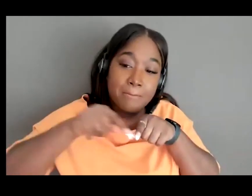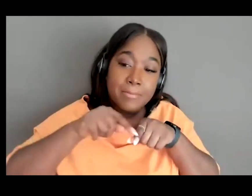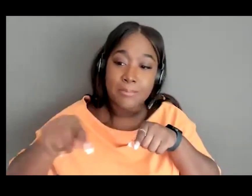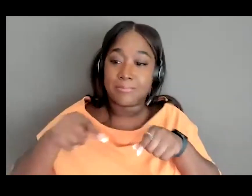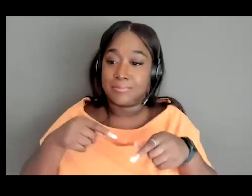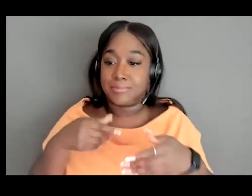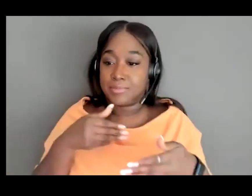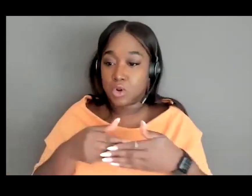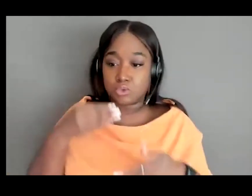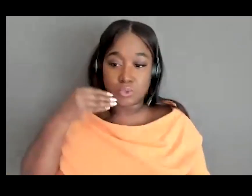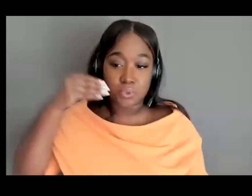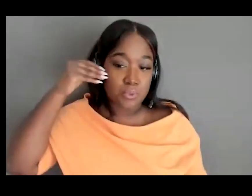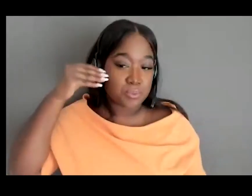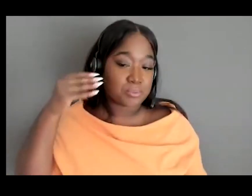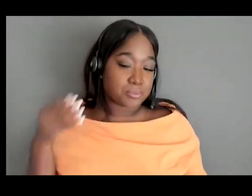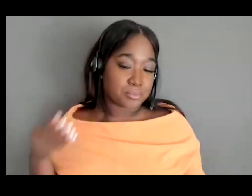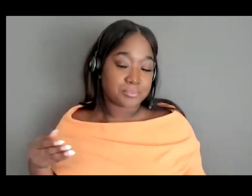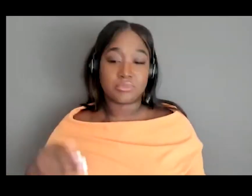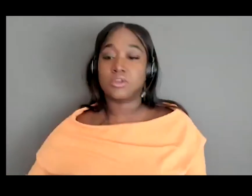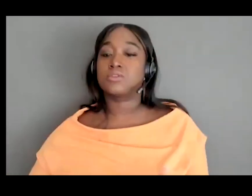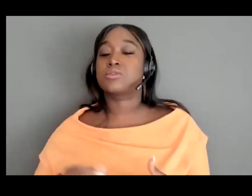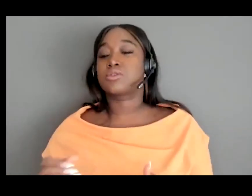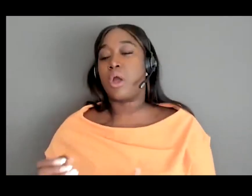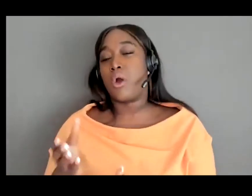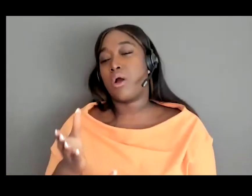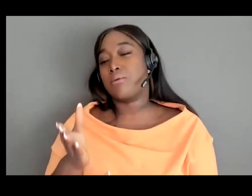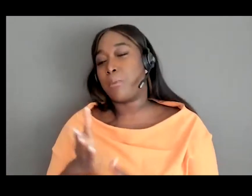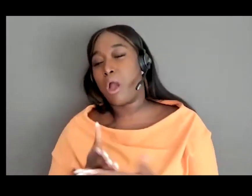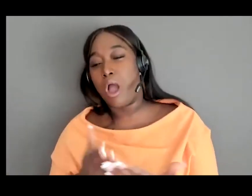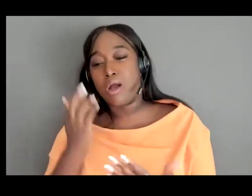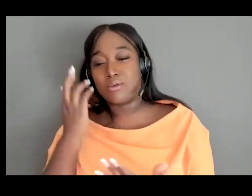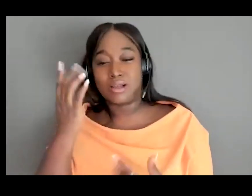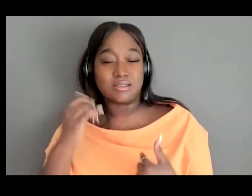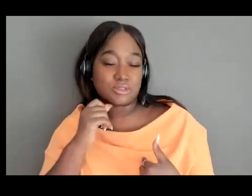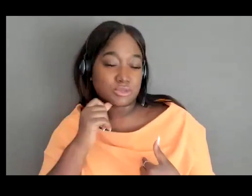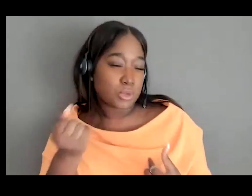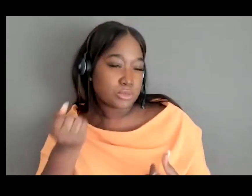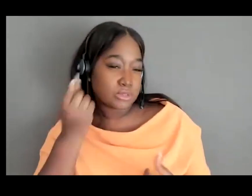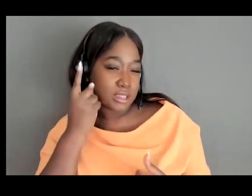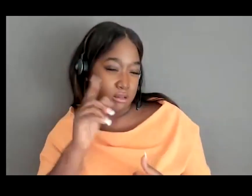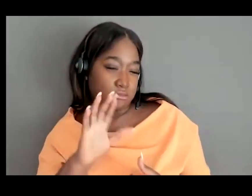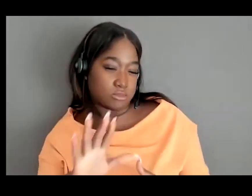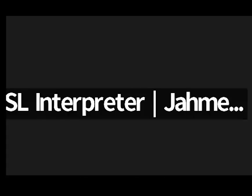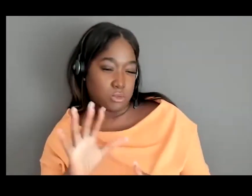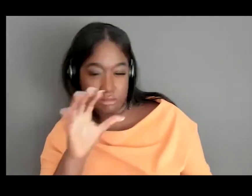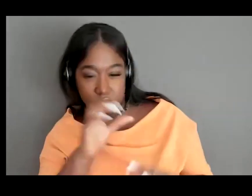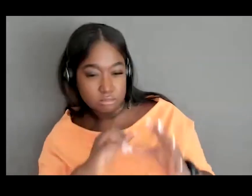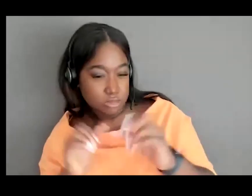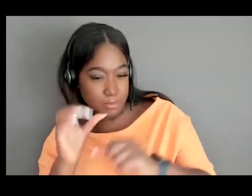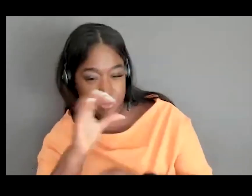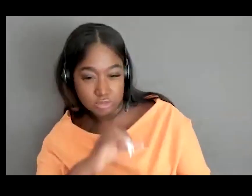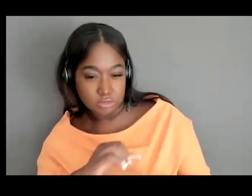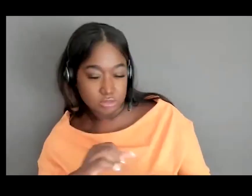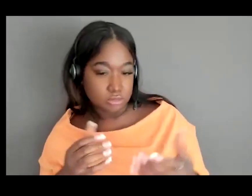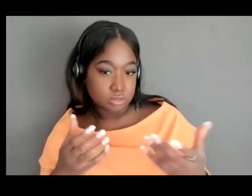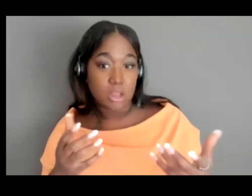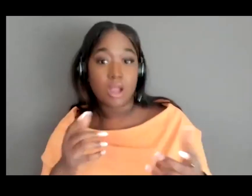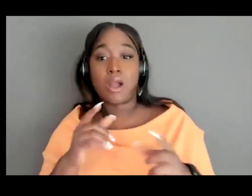home. So I think I'm just not understanding it, but there's